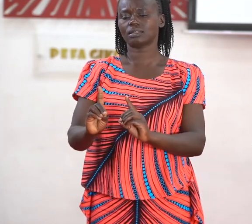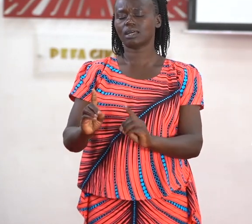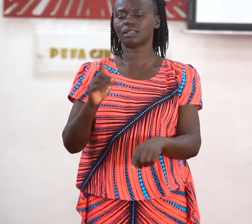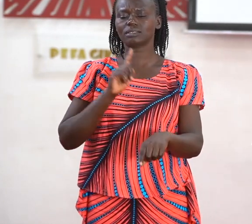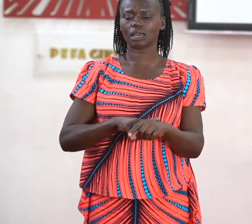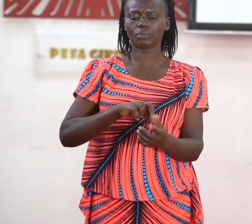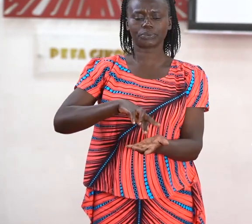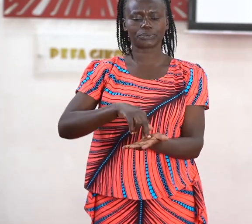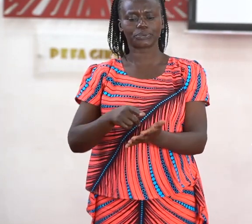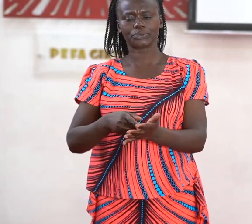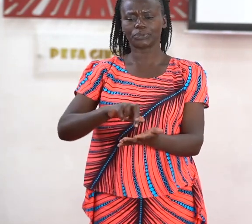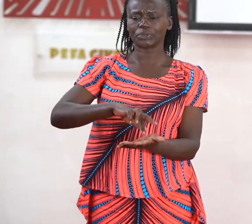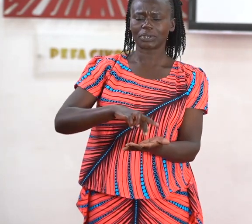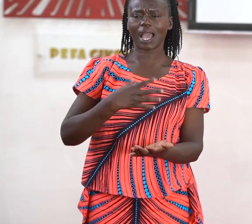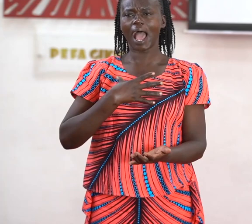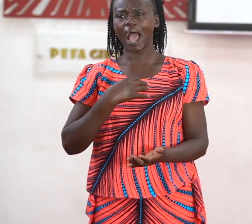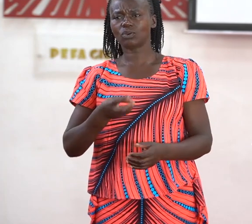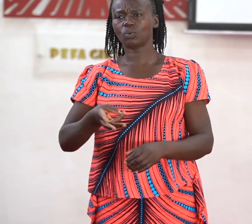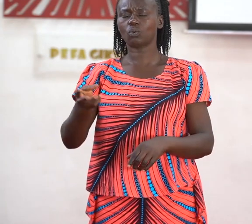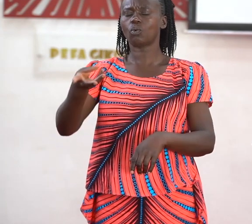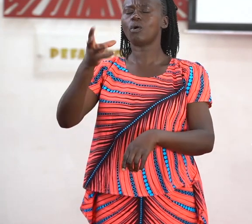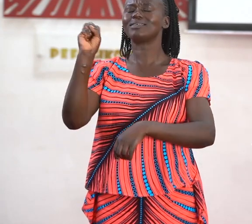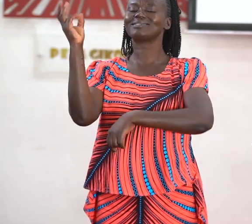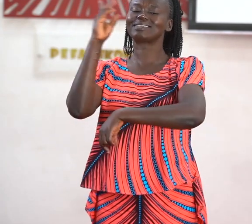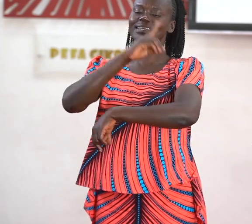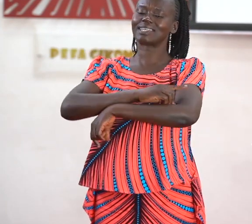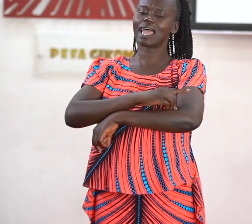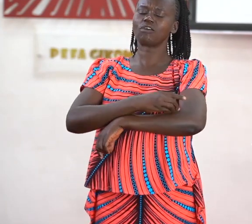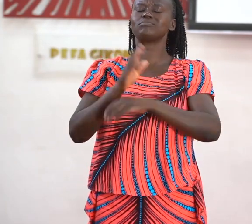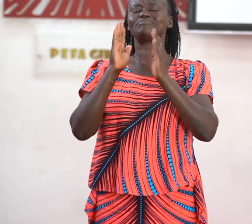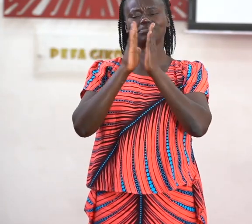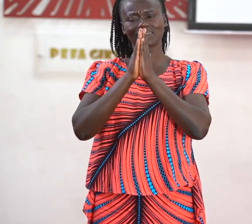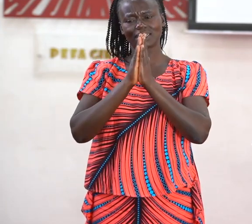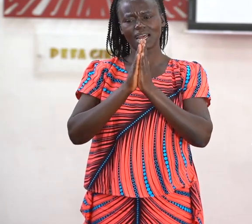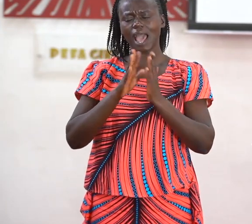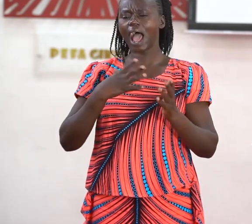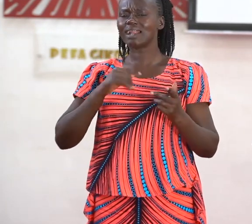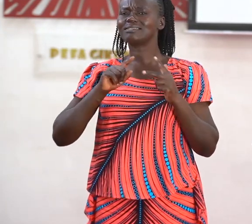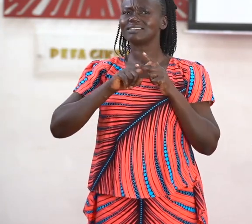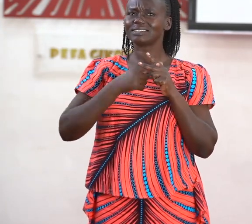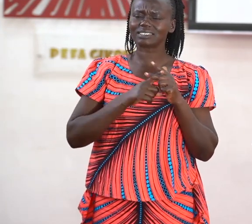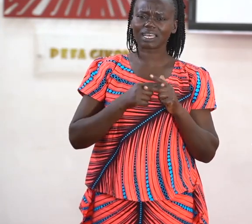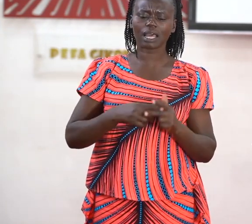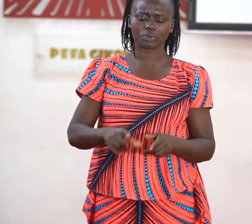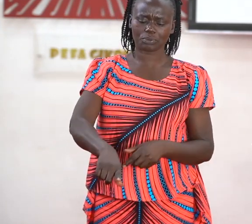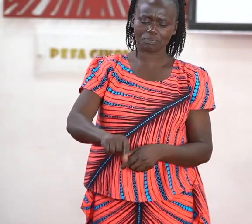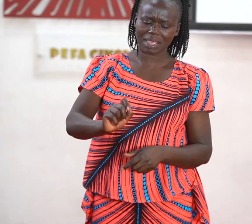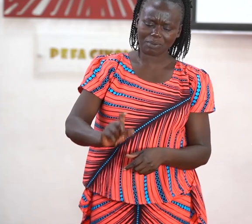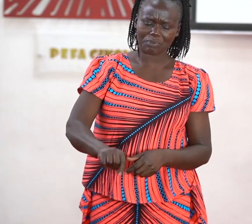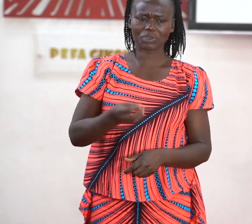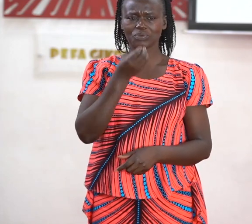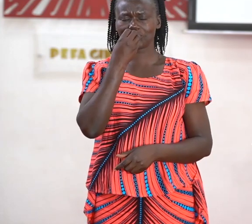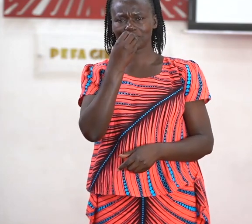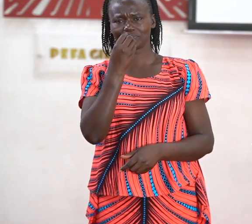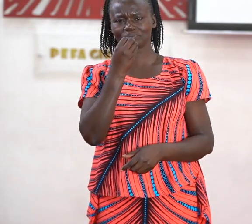cornfields, it was on a Sabbath day, and they began to pick the ears of the corn and to eat them. And this